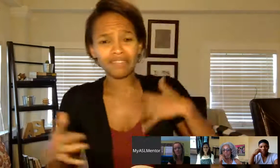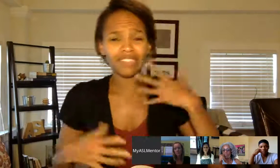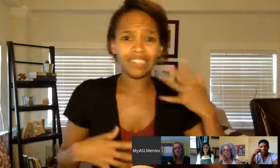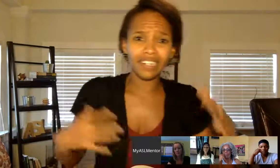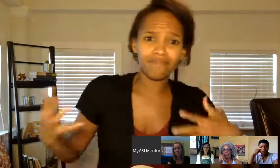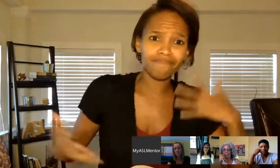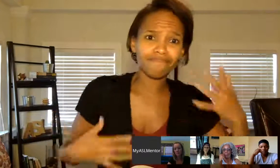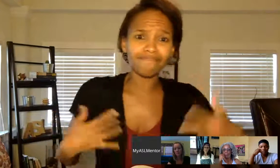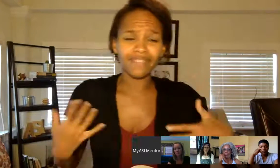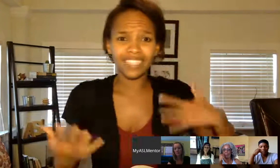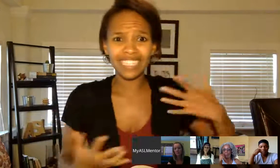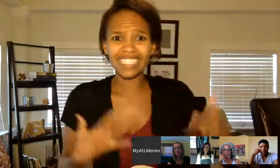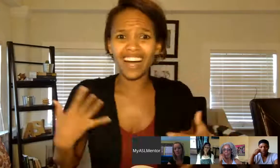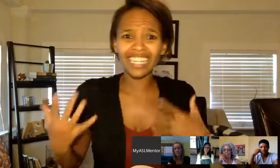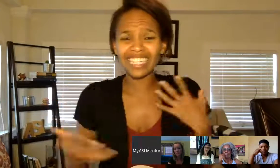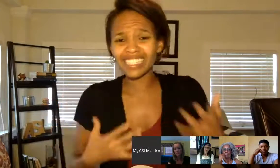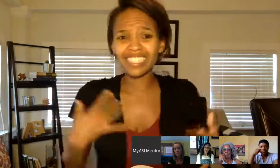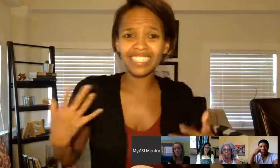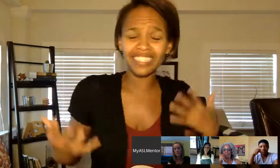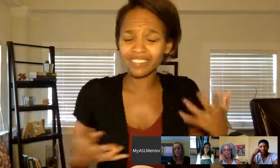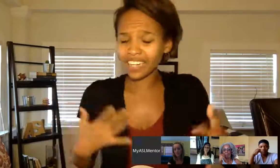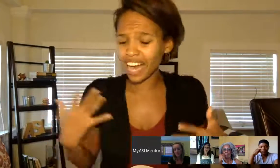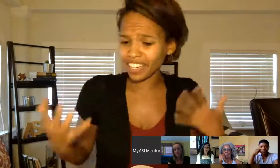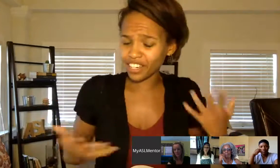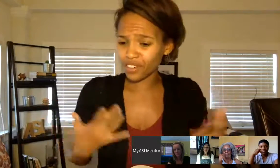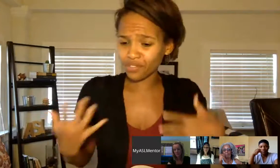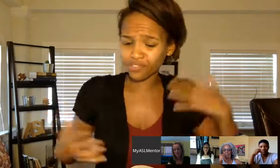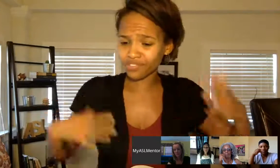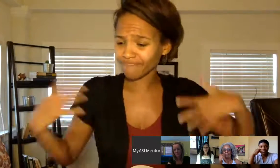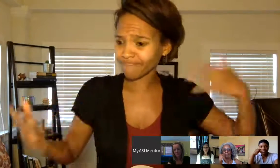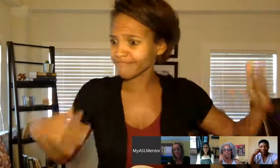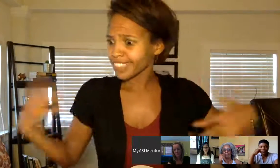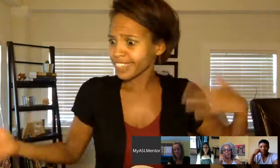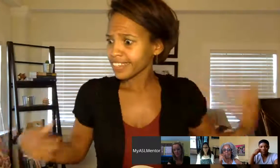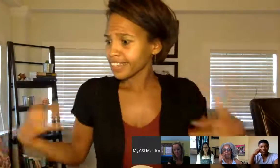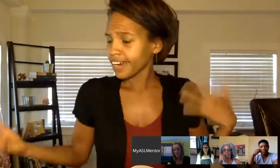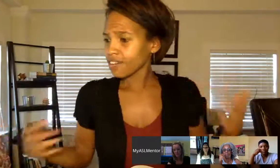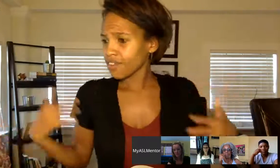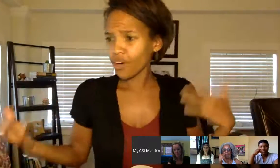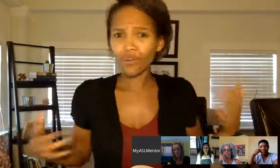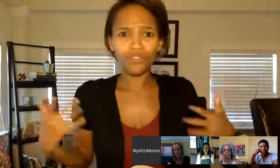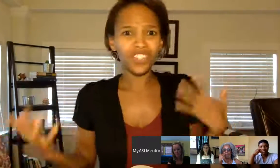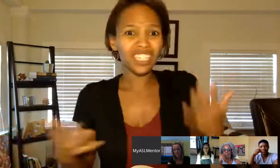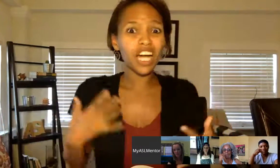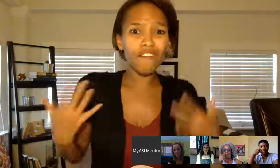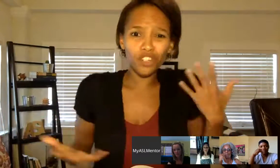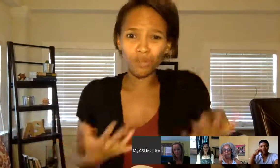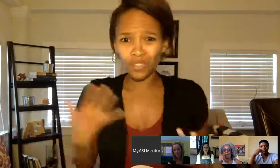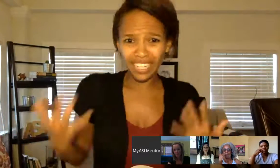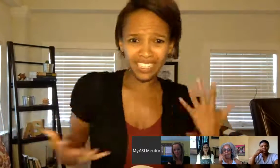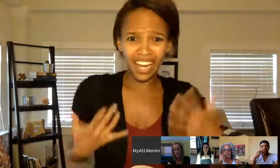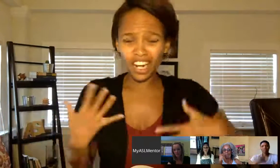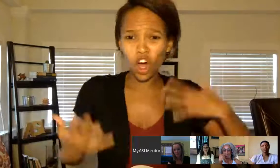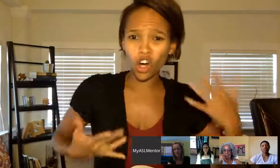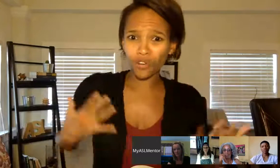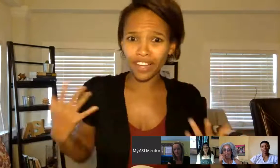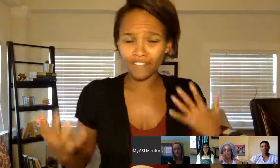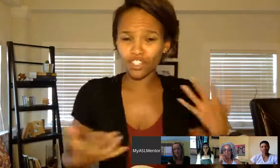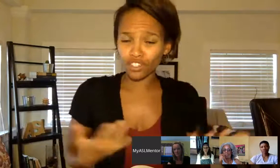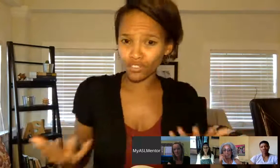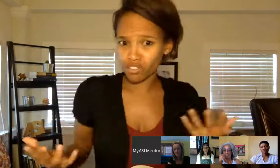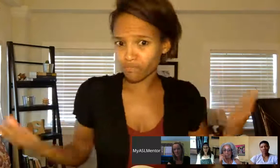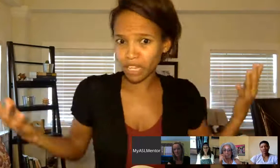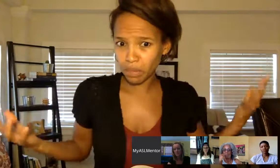bit, it's not easy, kind of, I don't know, feeling comfortable, like it's kind of awkward